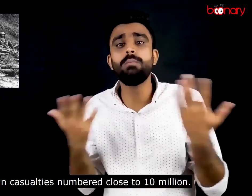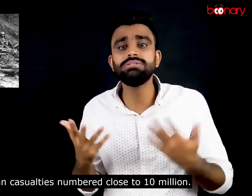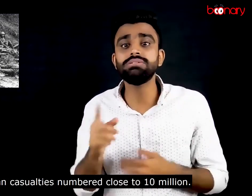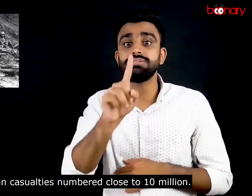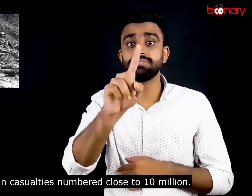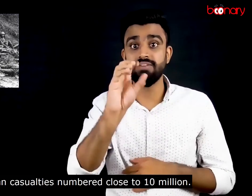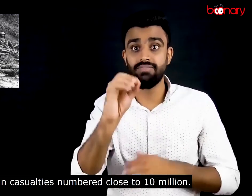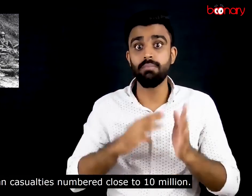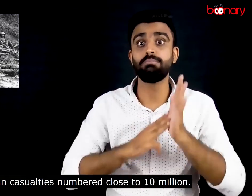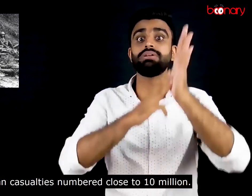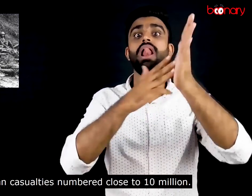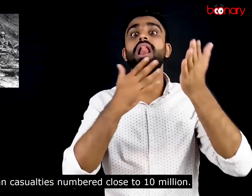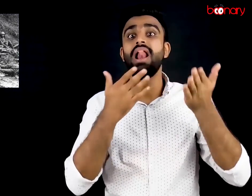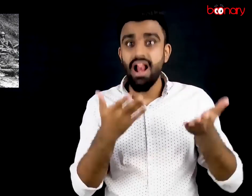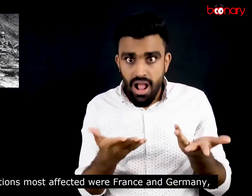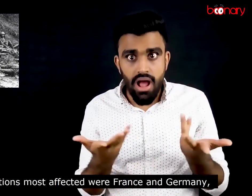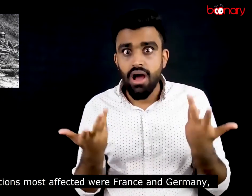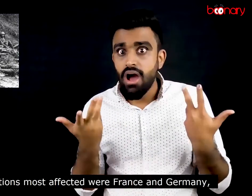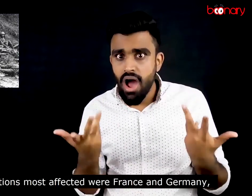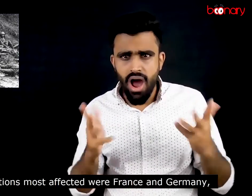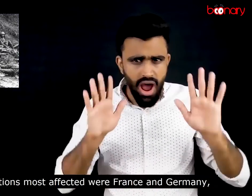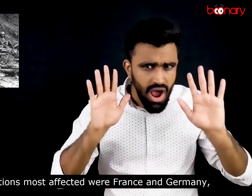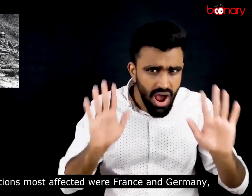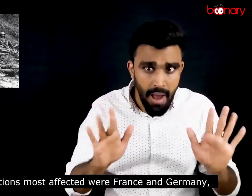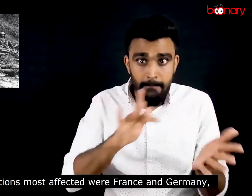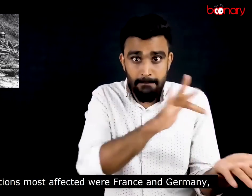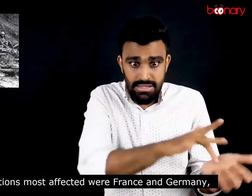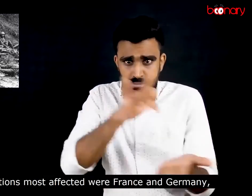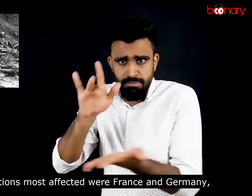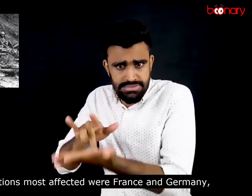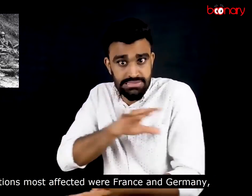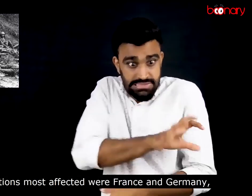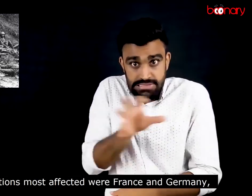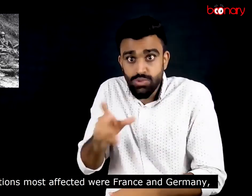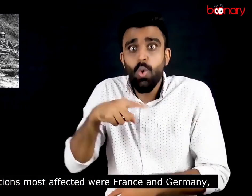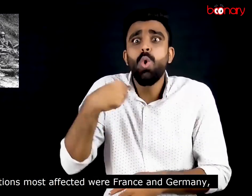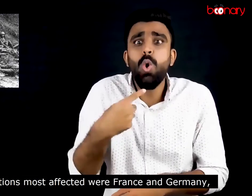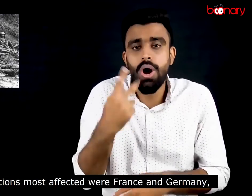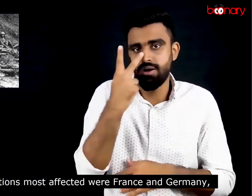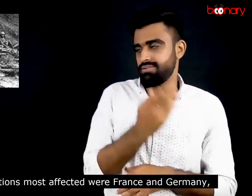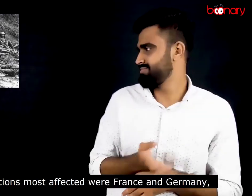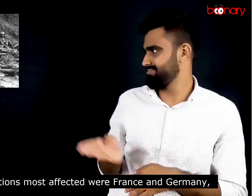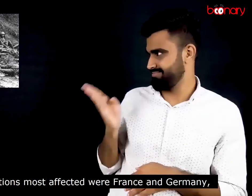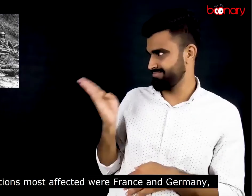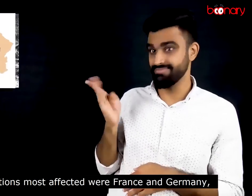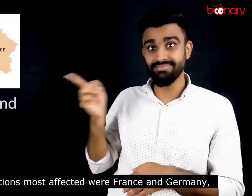10 million. The two nations that were most affected were France